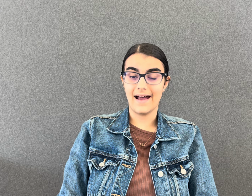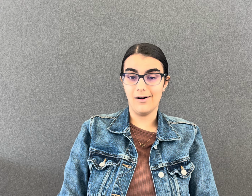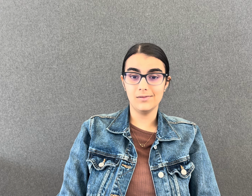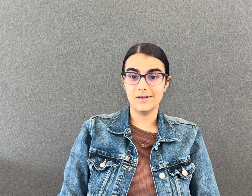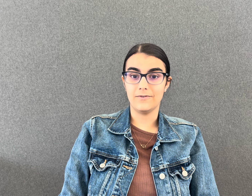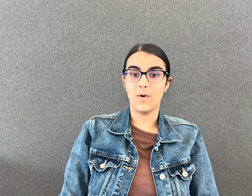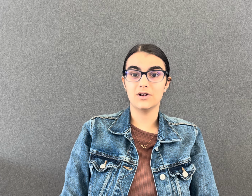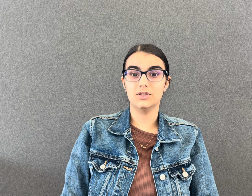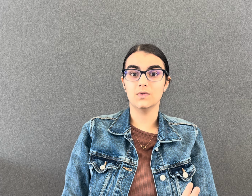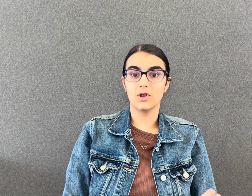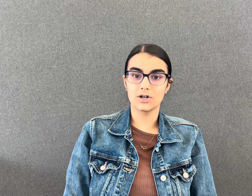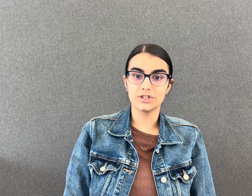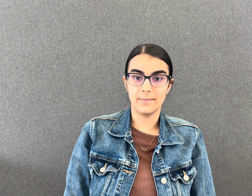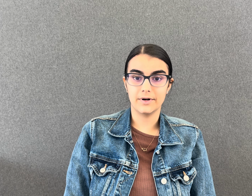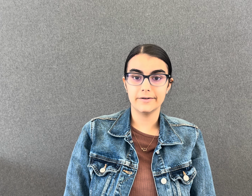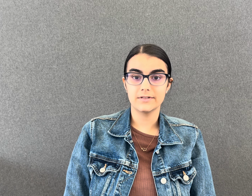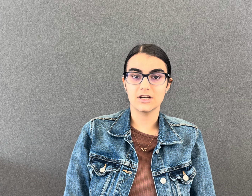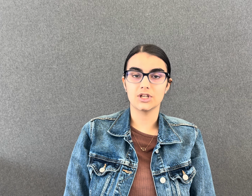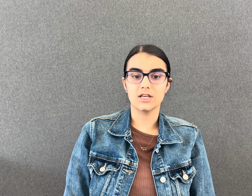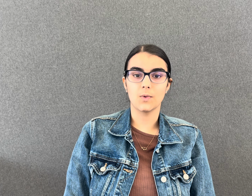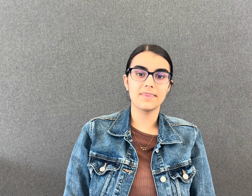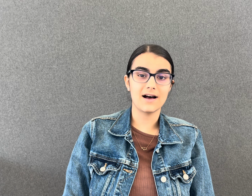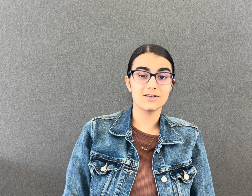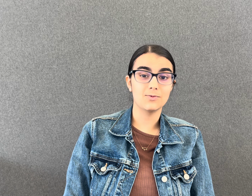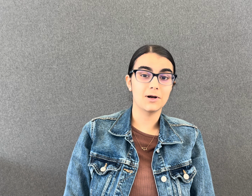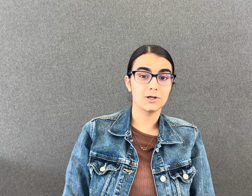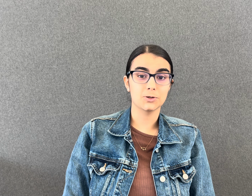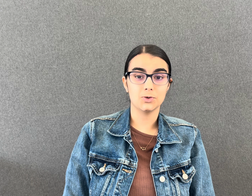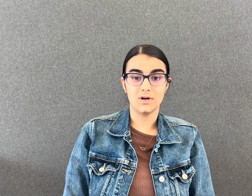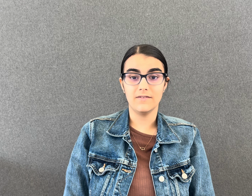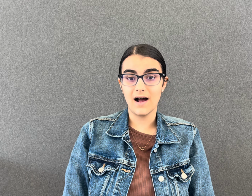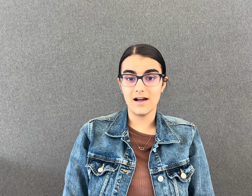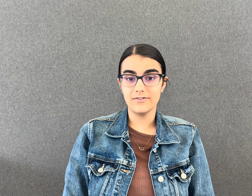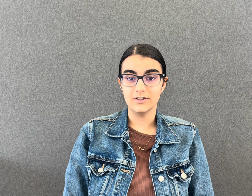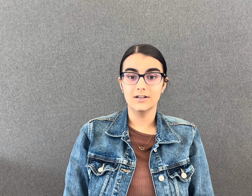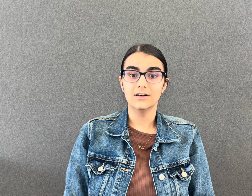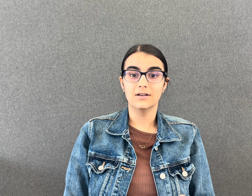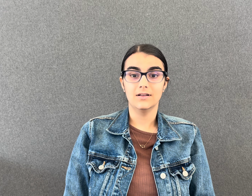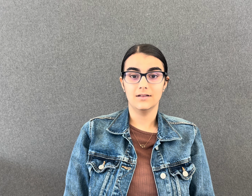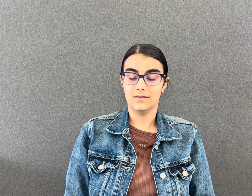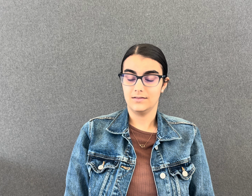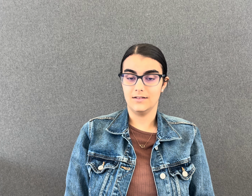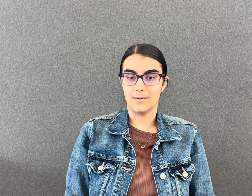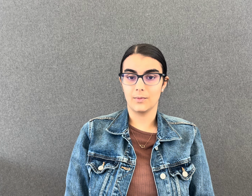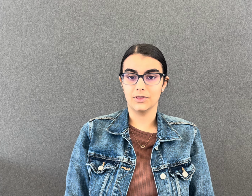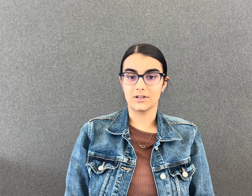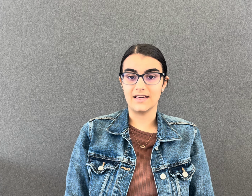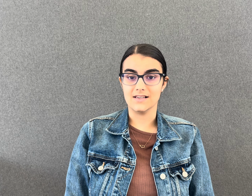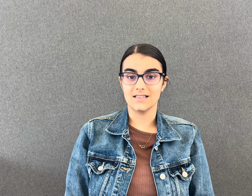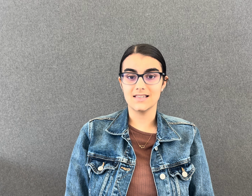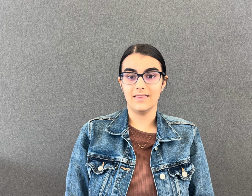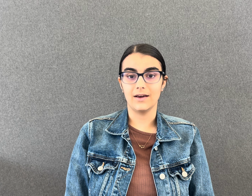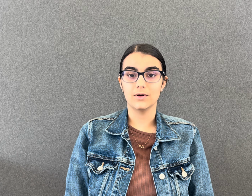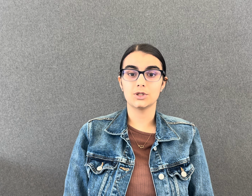Now, if you wanted to do a large number, such as 1,125, the number would look like this in sign language.